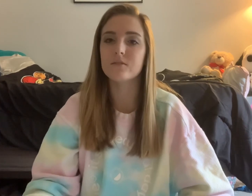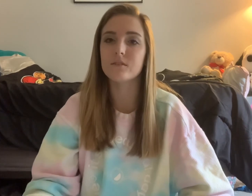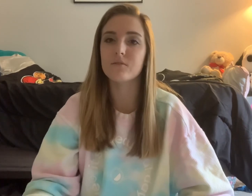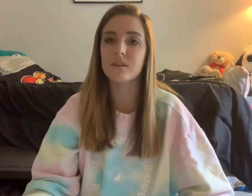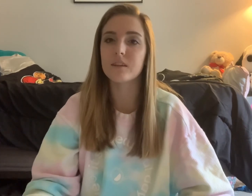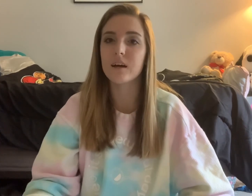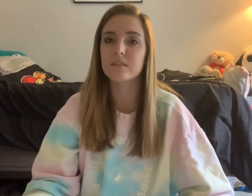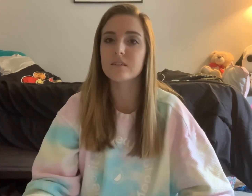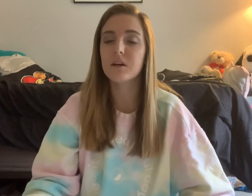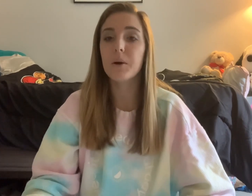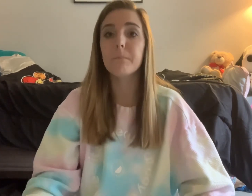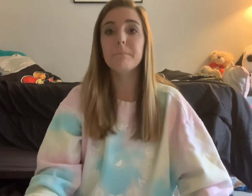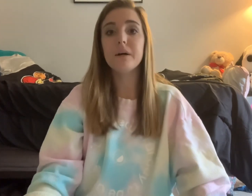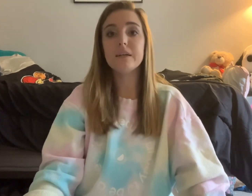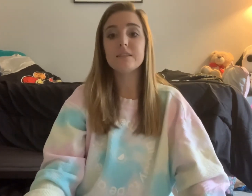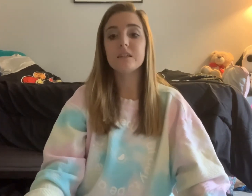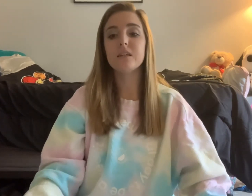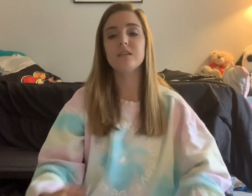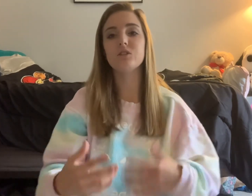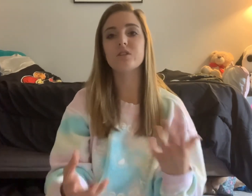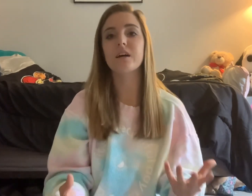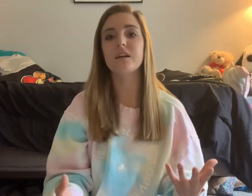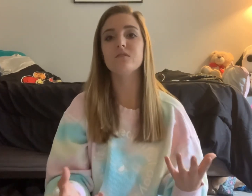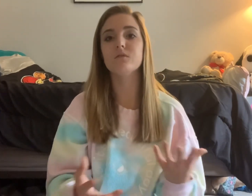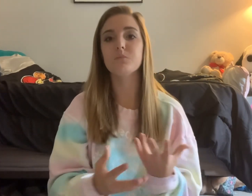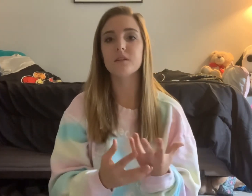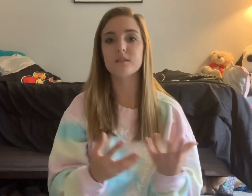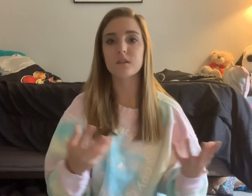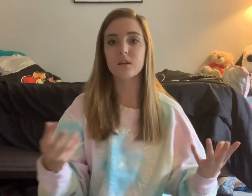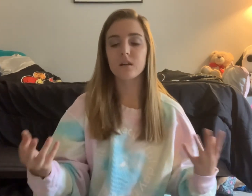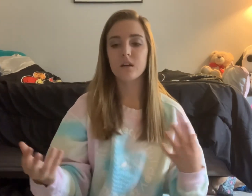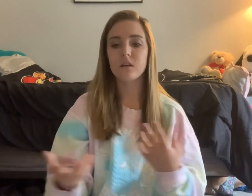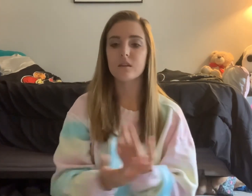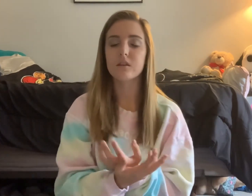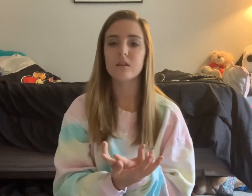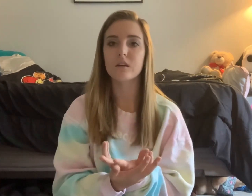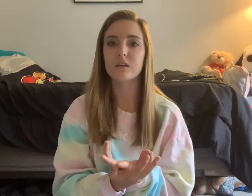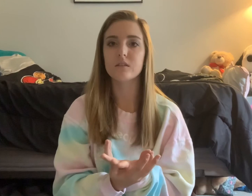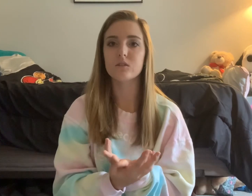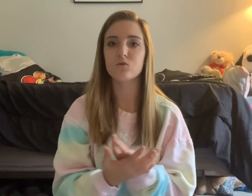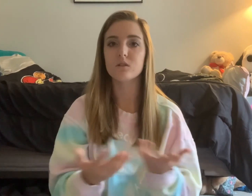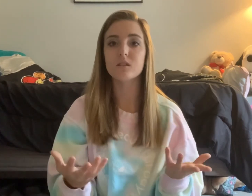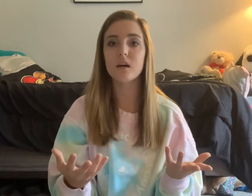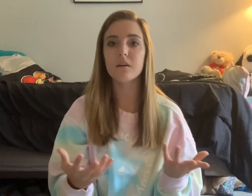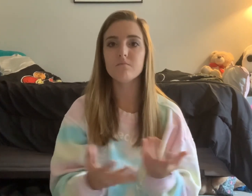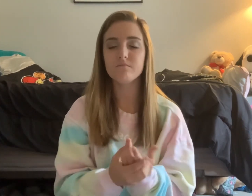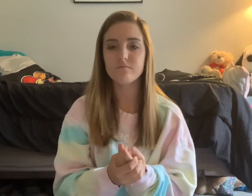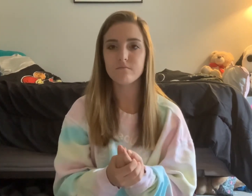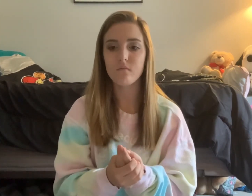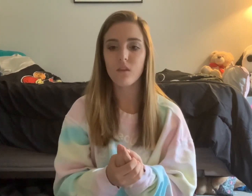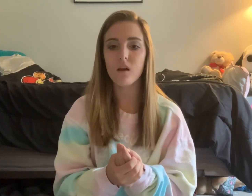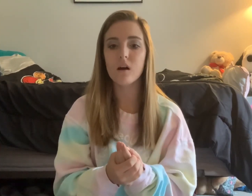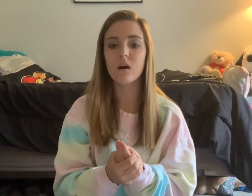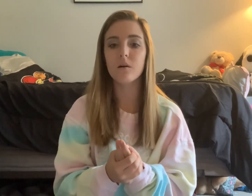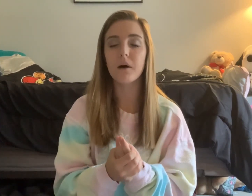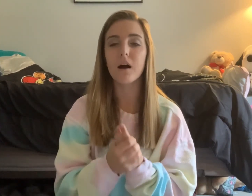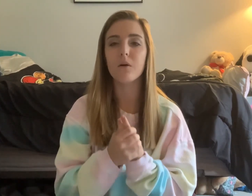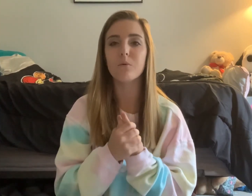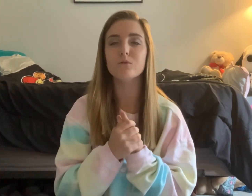like that, but it's just kind of a basic things you could say. I will do